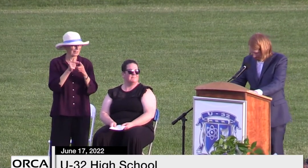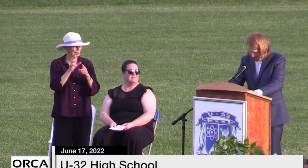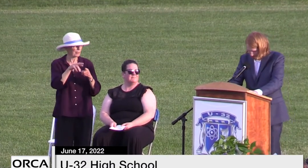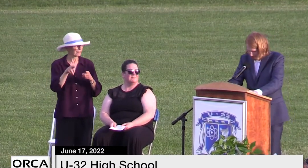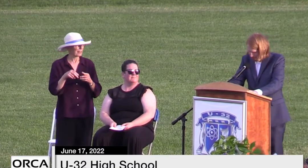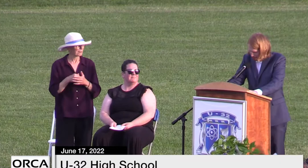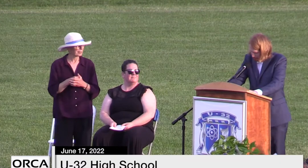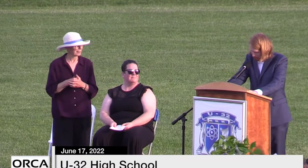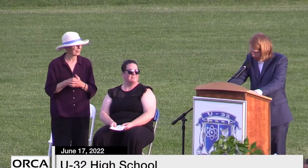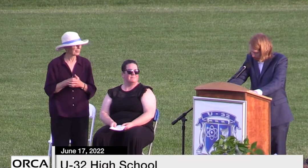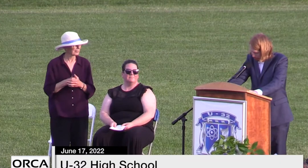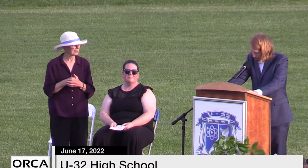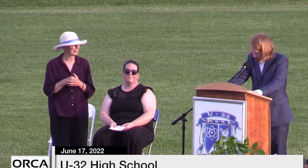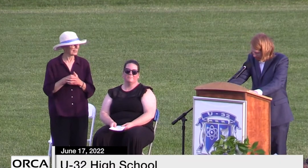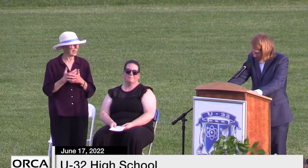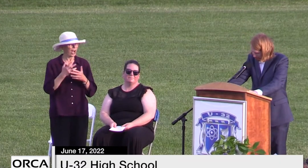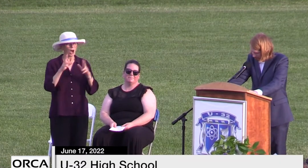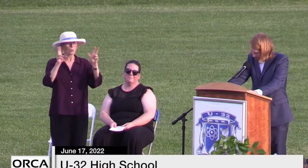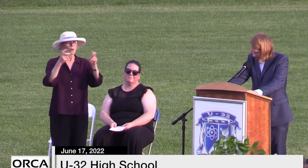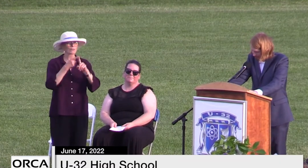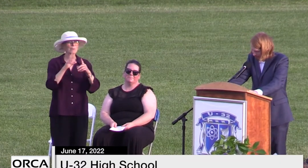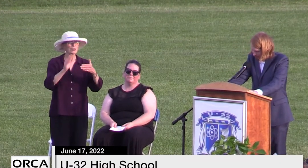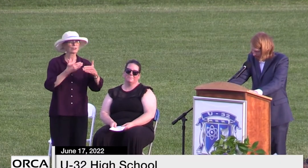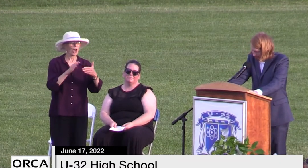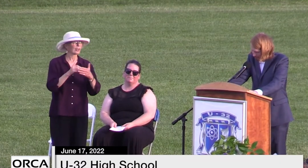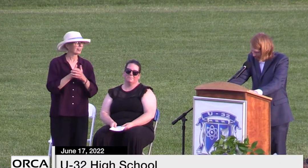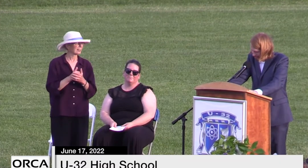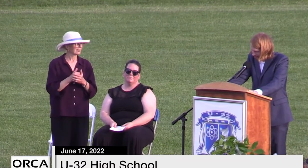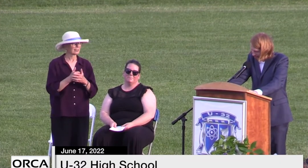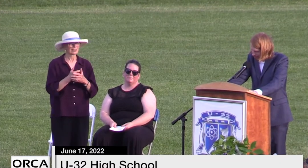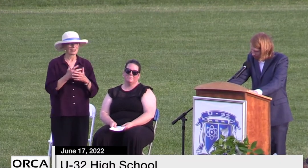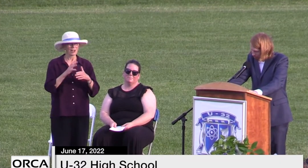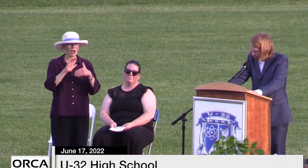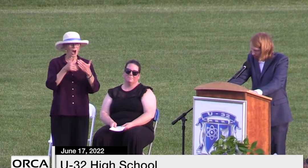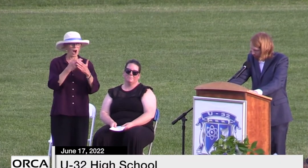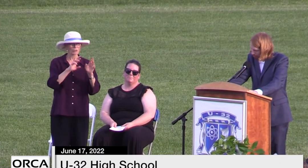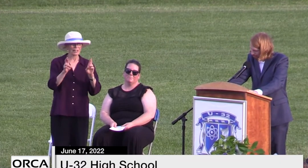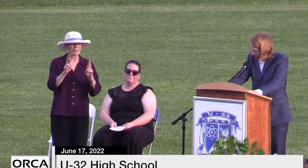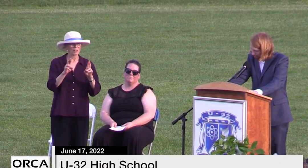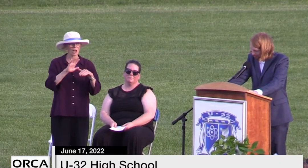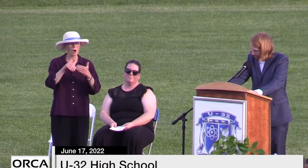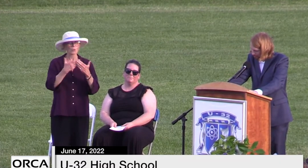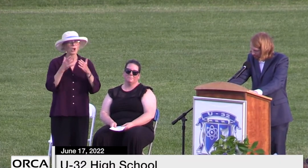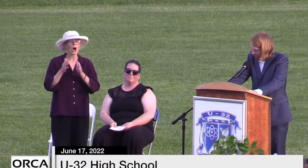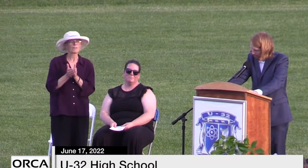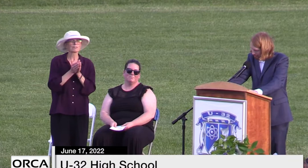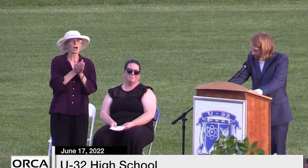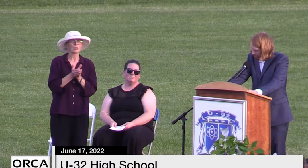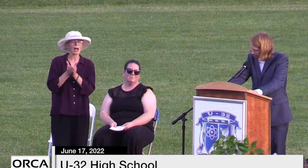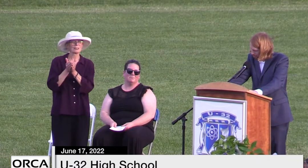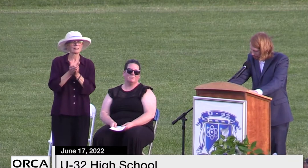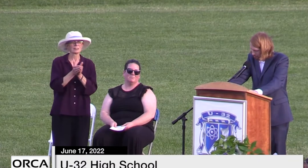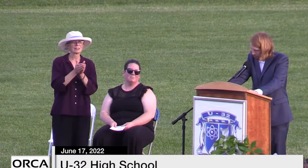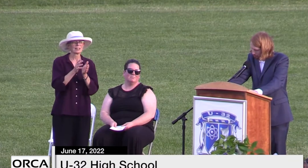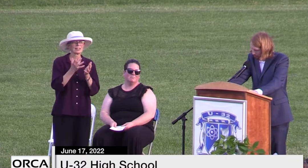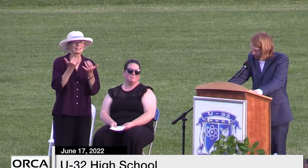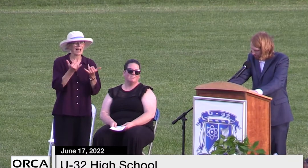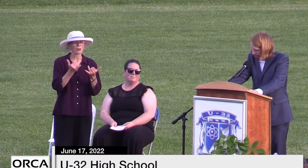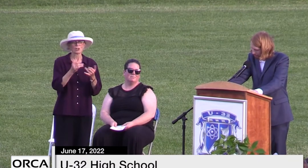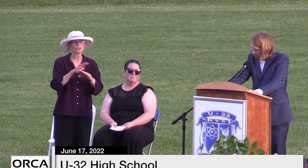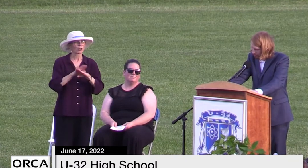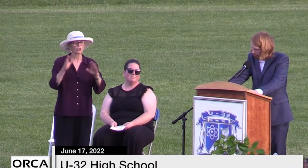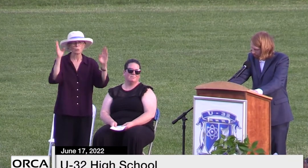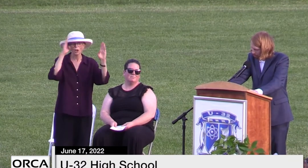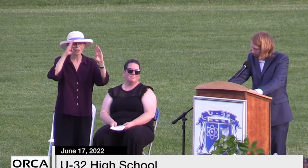So here's a quote from that song. All ready. We'll all float on. No, don't you